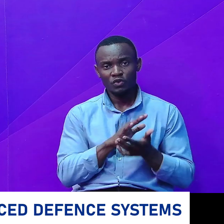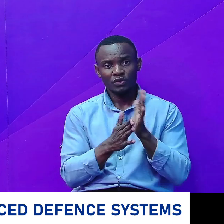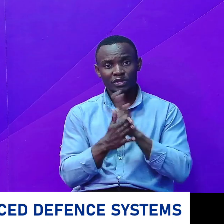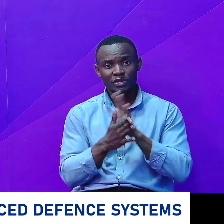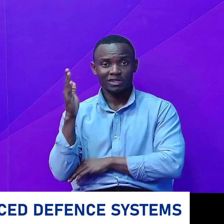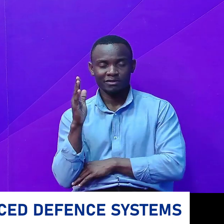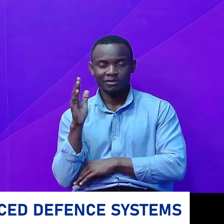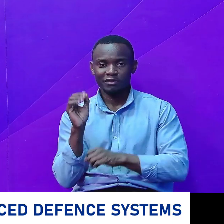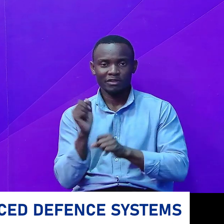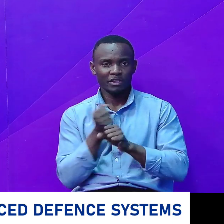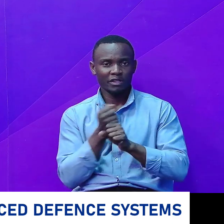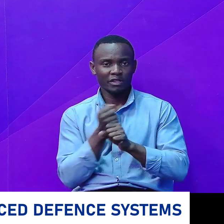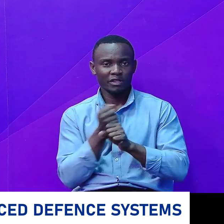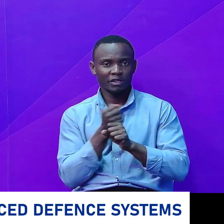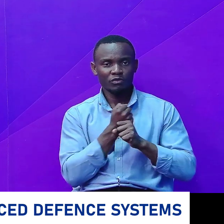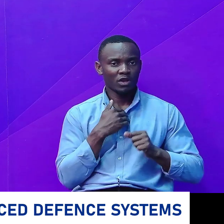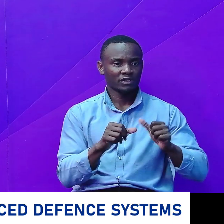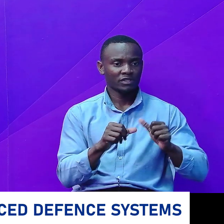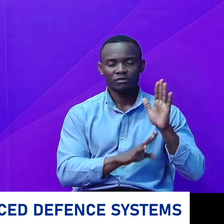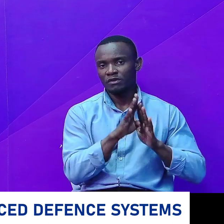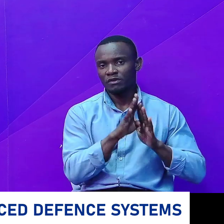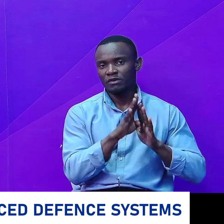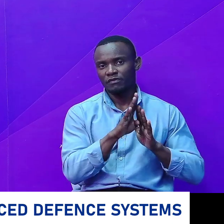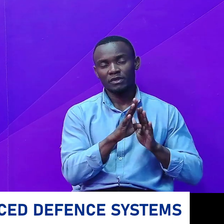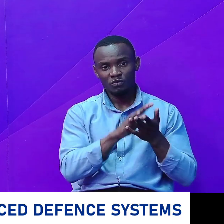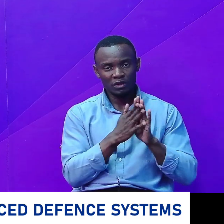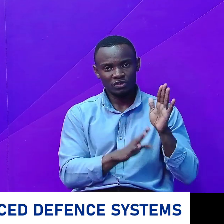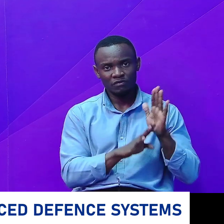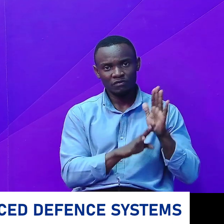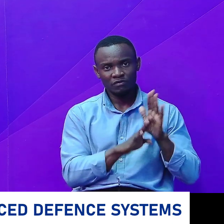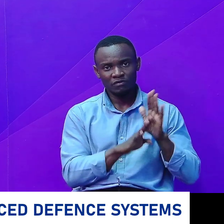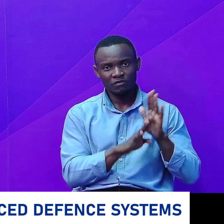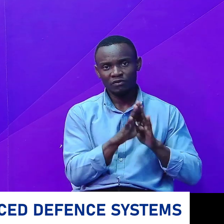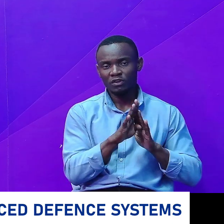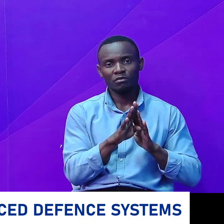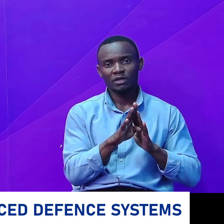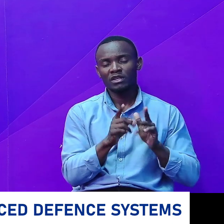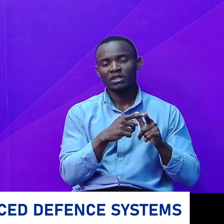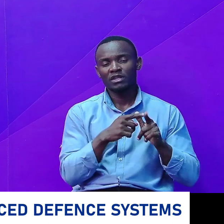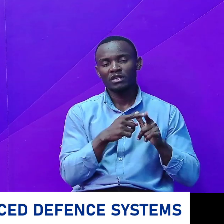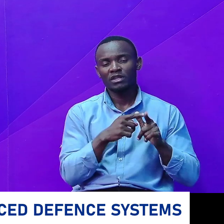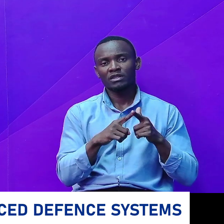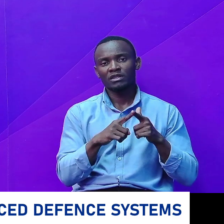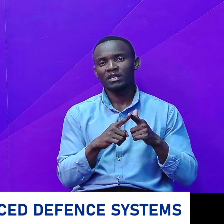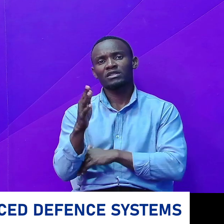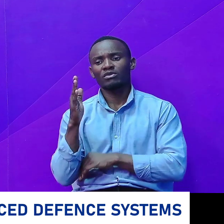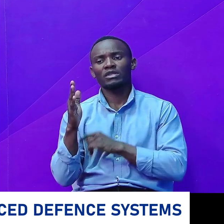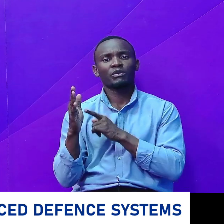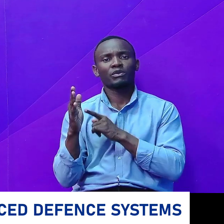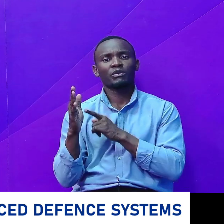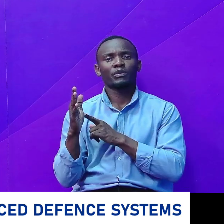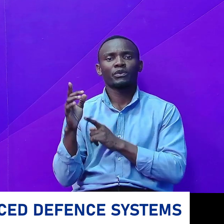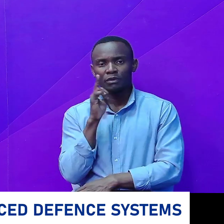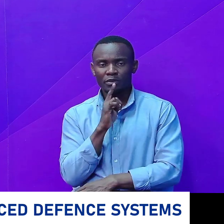can be no sustainable development. And without development, insecurity finds fertile ground.